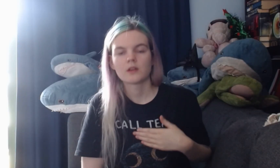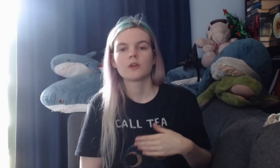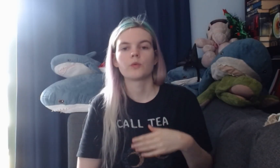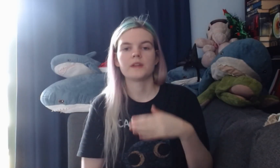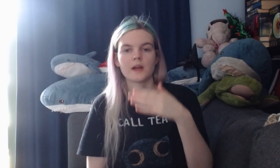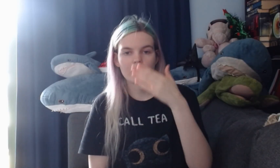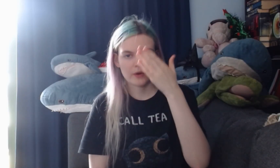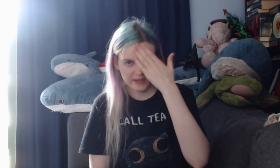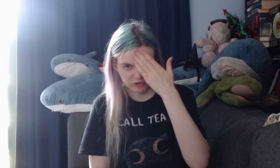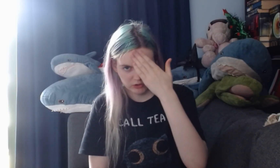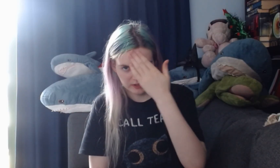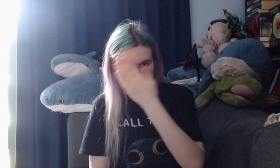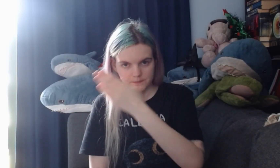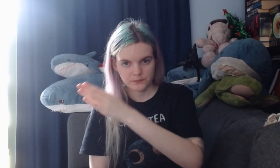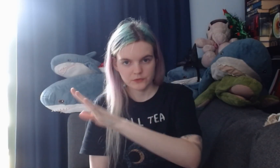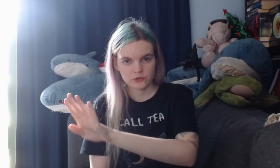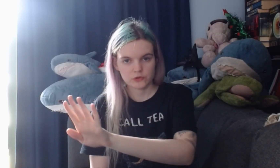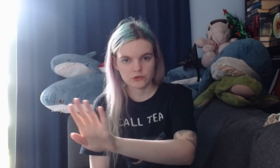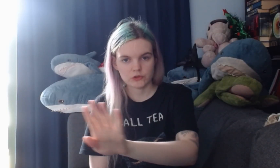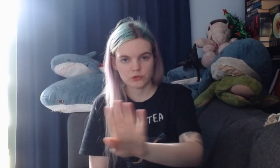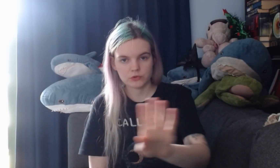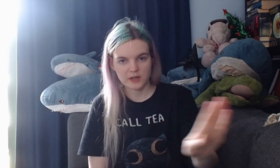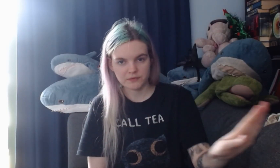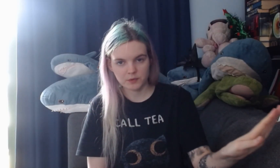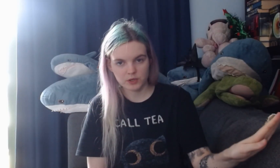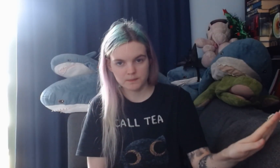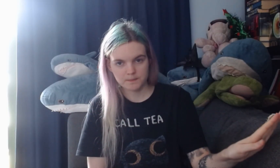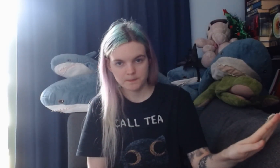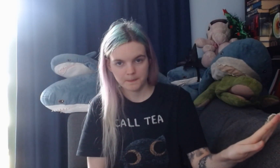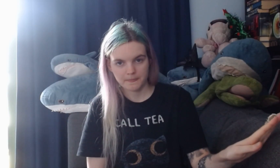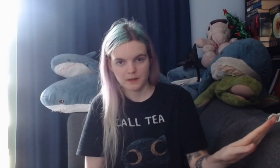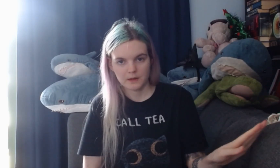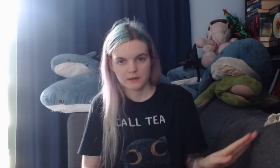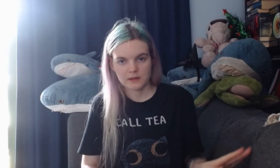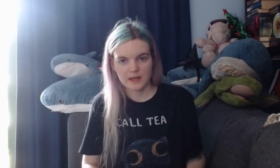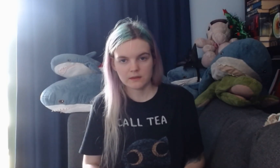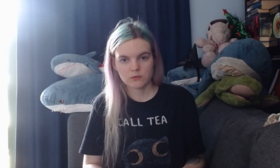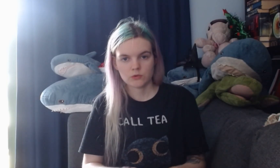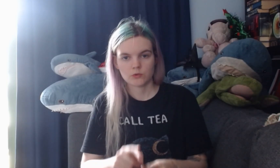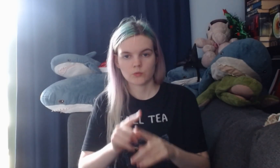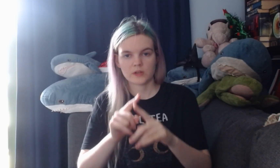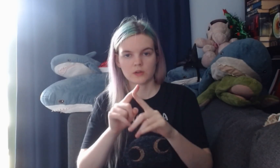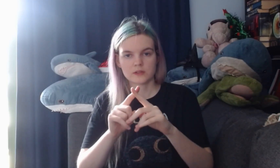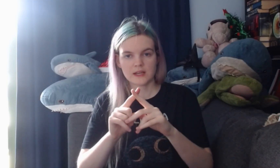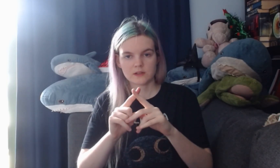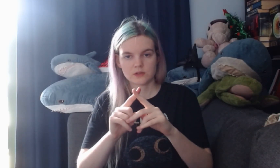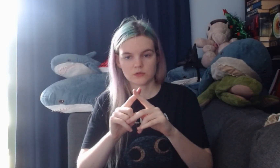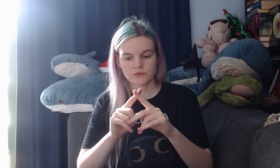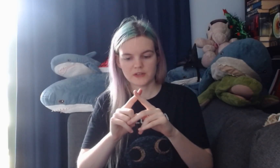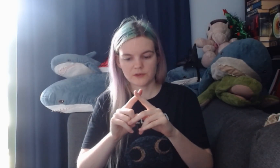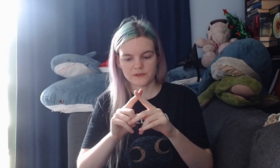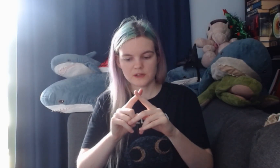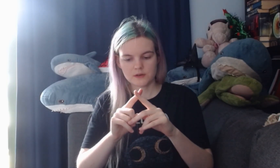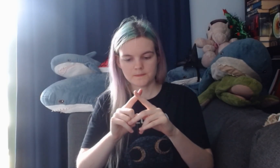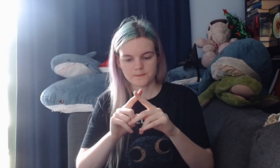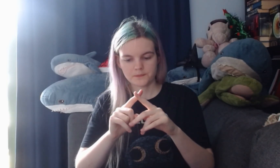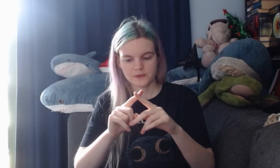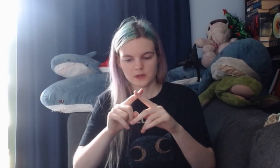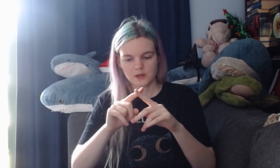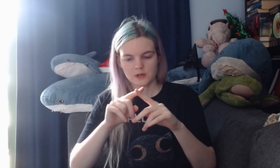we now actually show to everyone, then we connect the two fingers here.